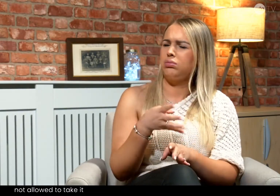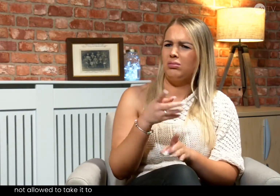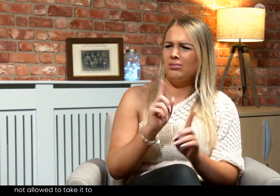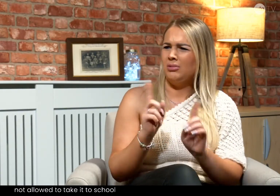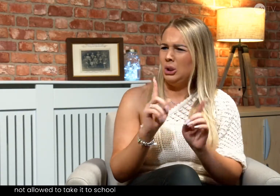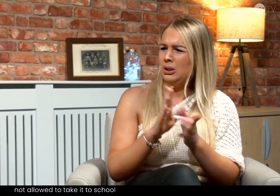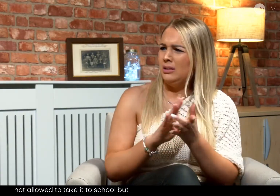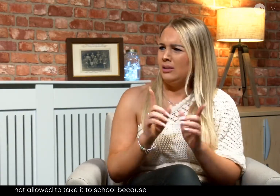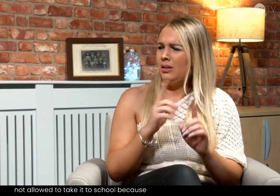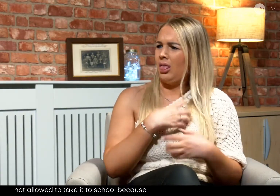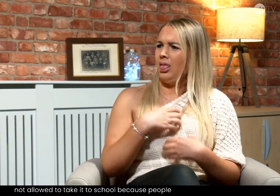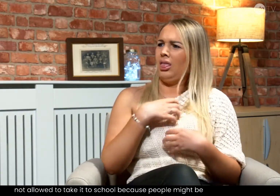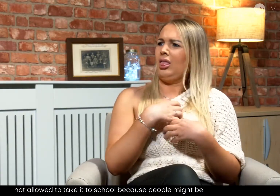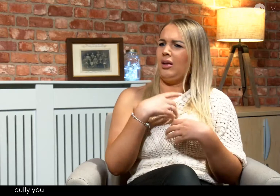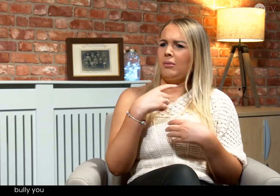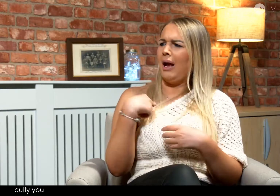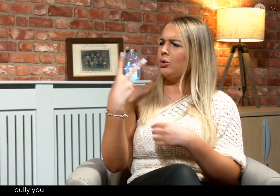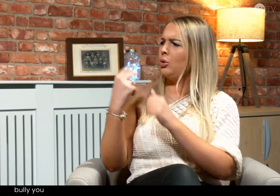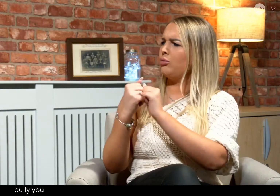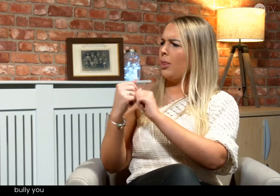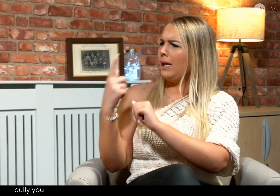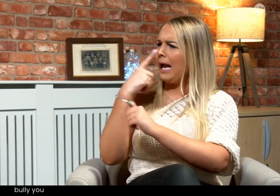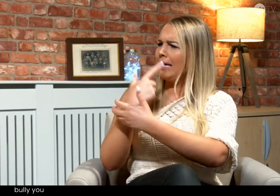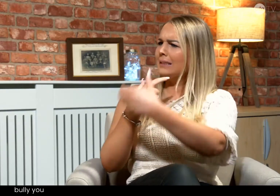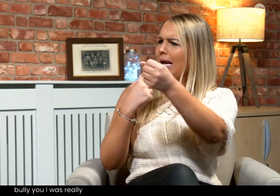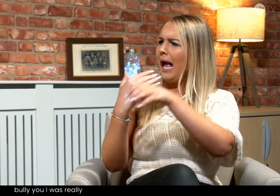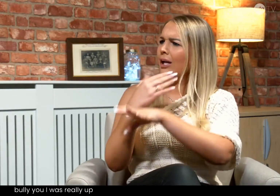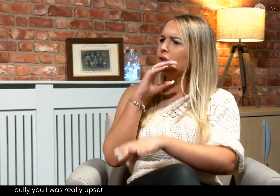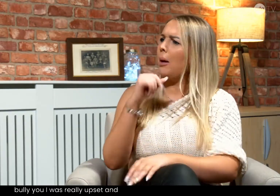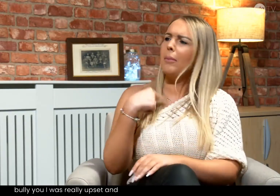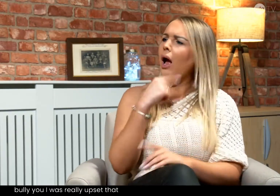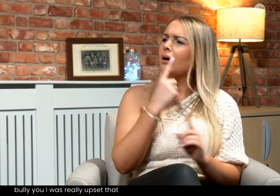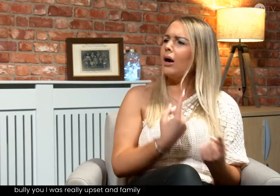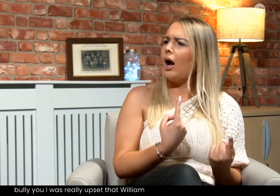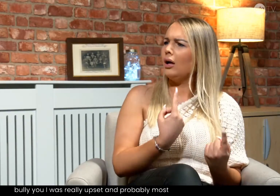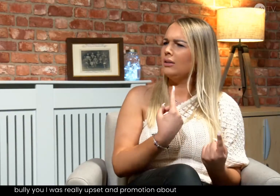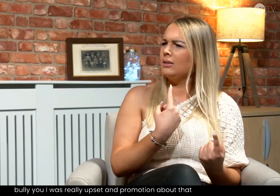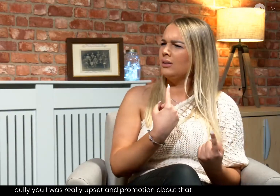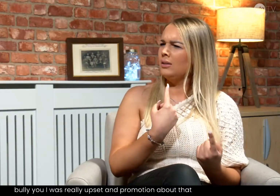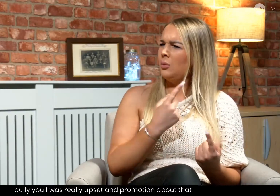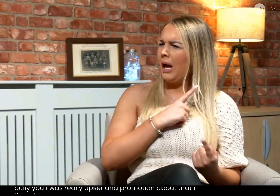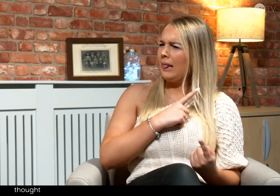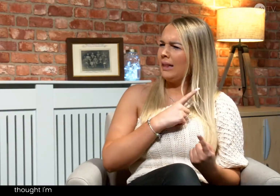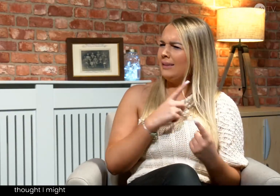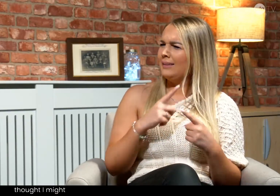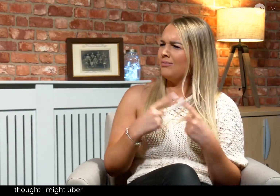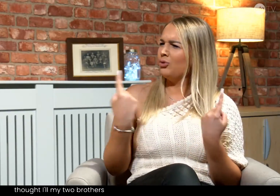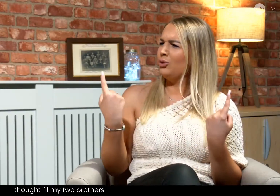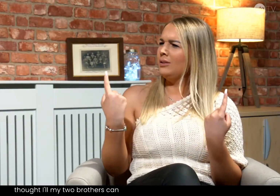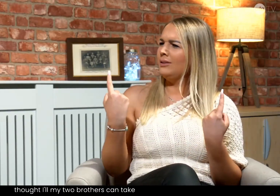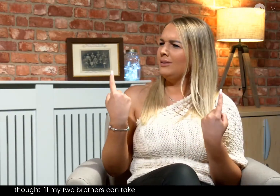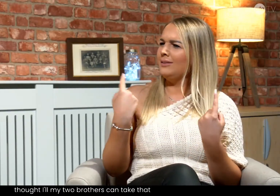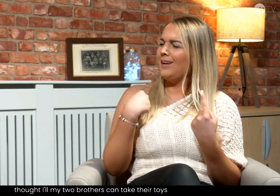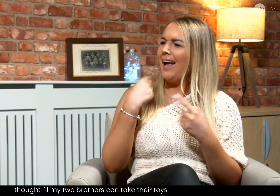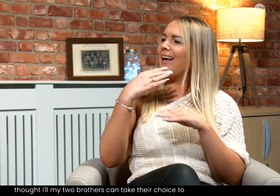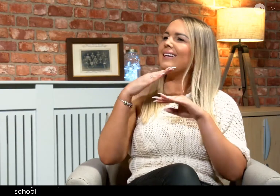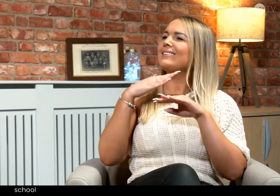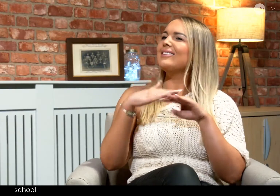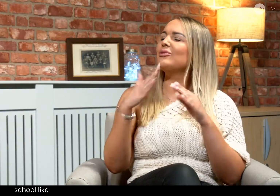bully you. And I was really, really upset and I felt really emotional about that. And I thought, oh, my two brothers can take their toys to school. Why can't I? And again, it was